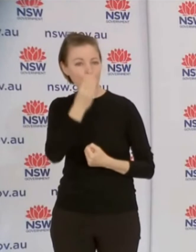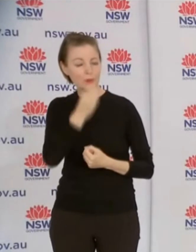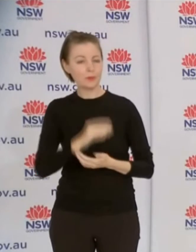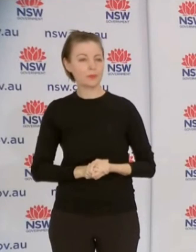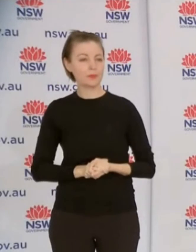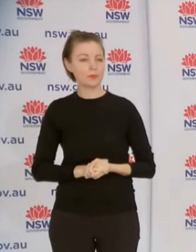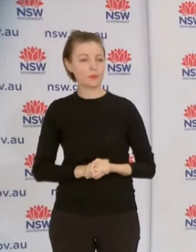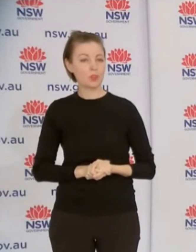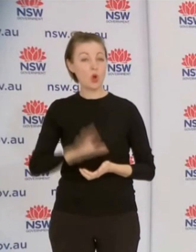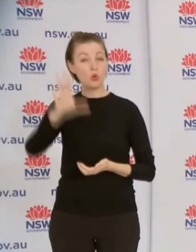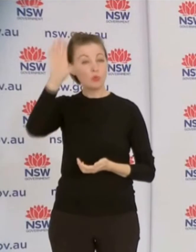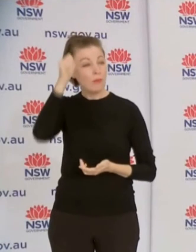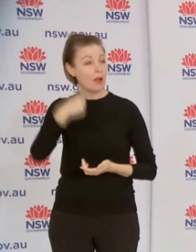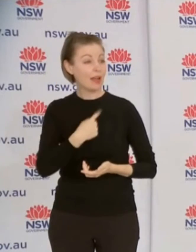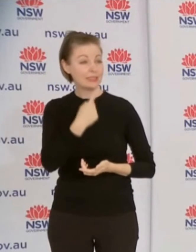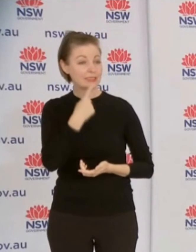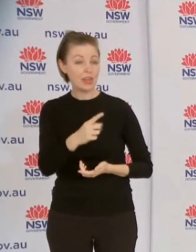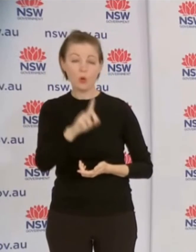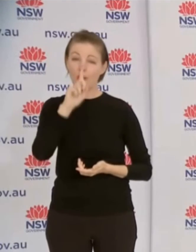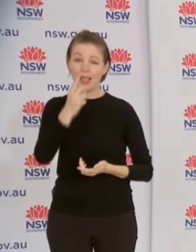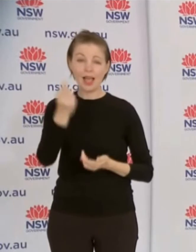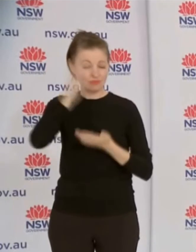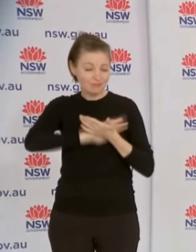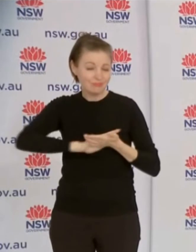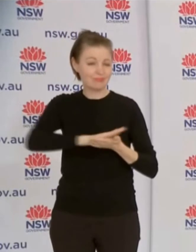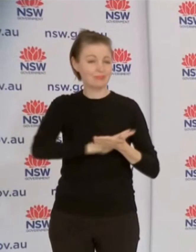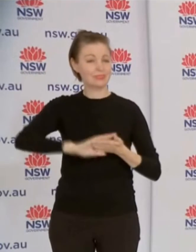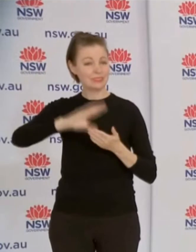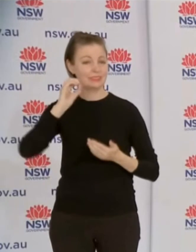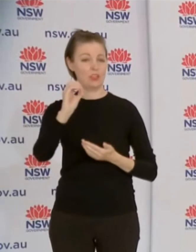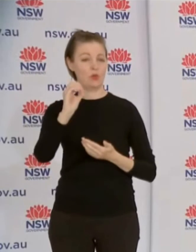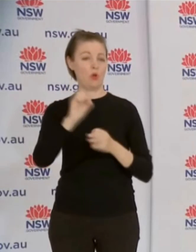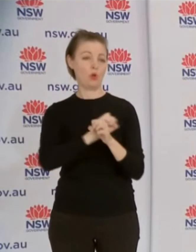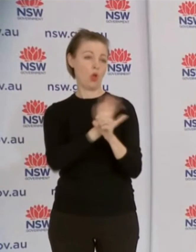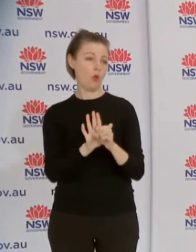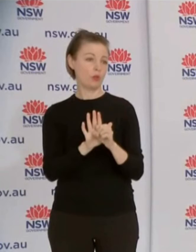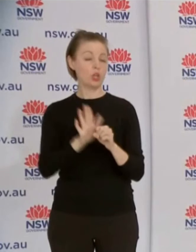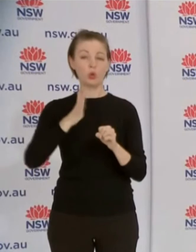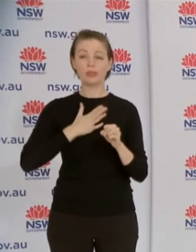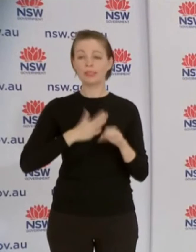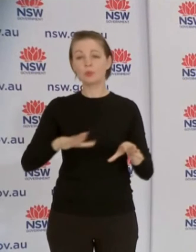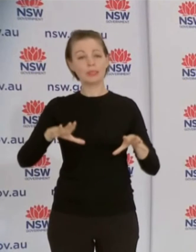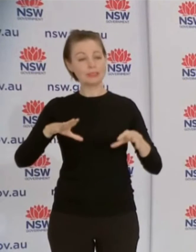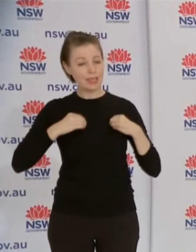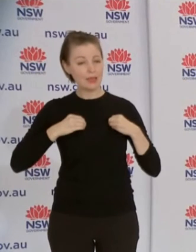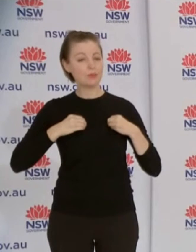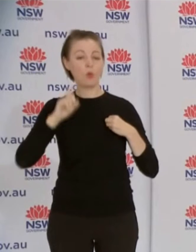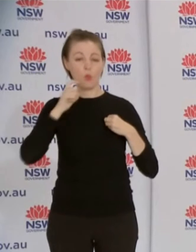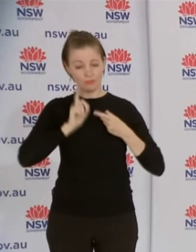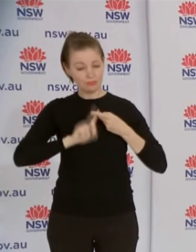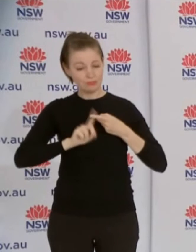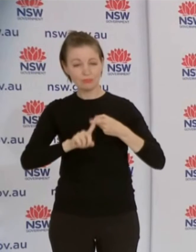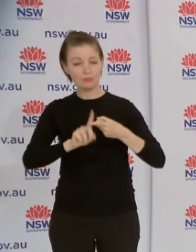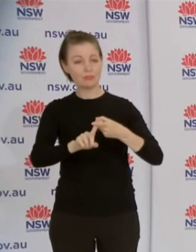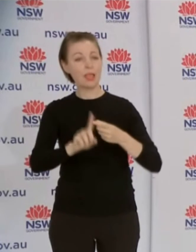zero, but that's the reality. And what we need to do is live with COVID normal, and getting to 80% double dose